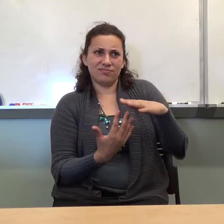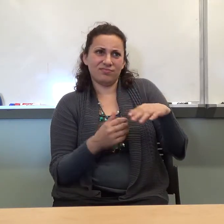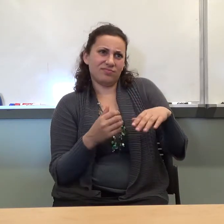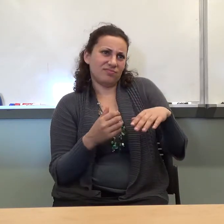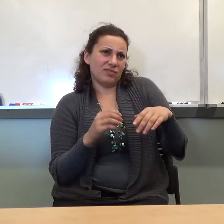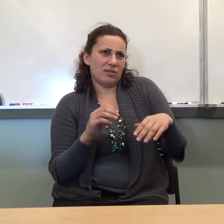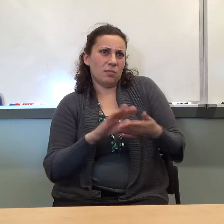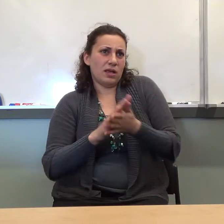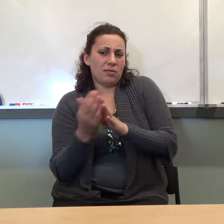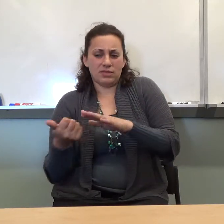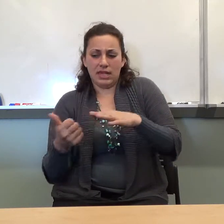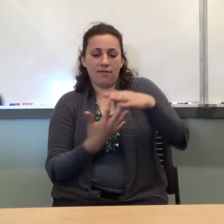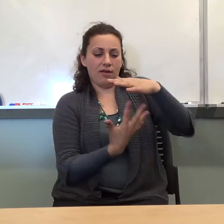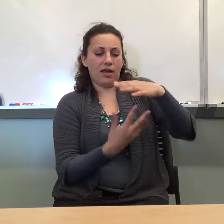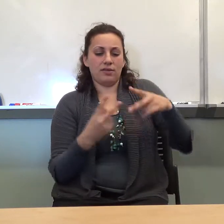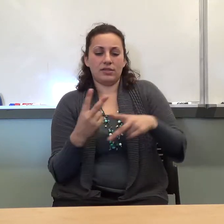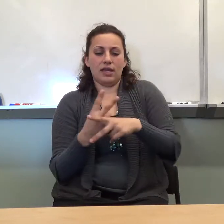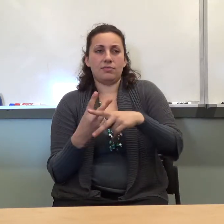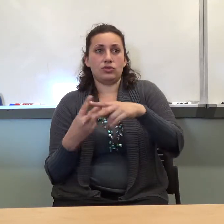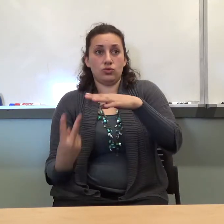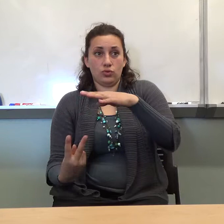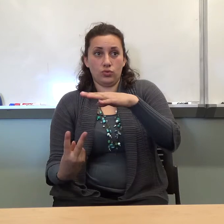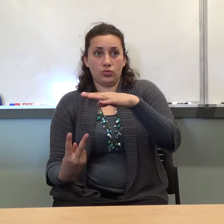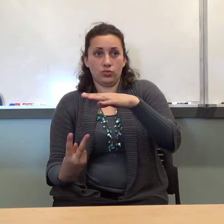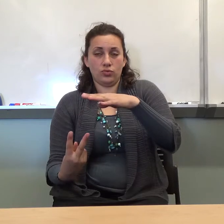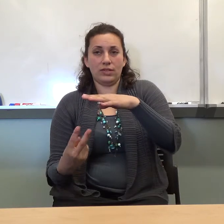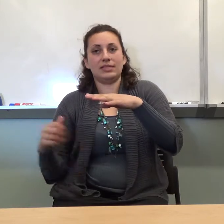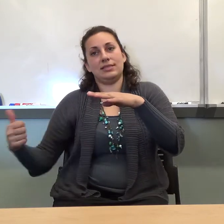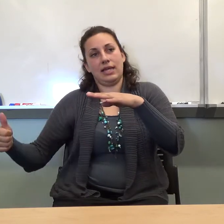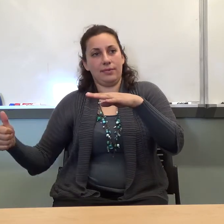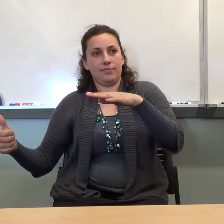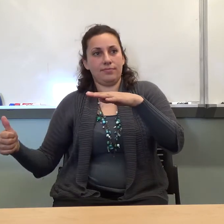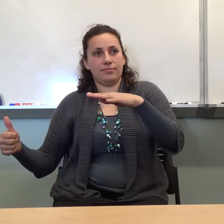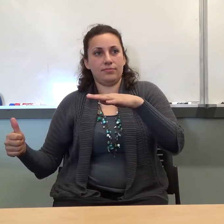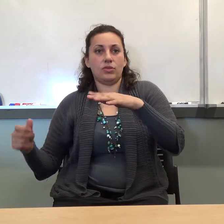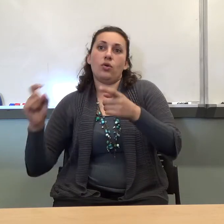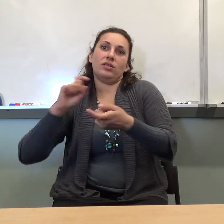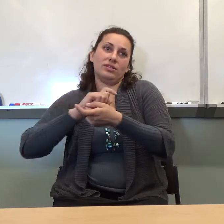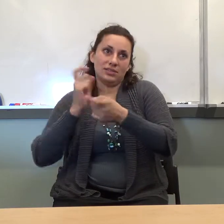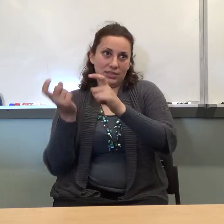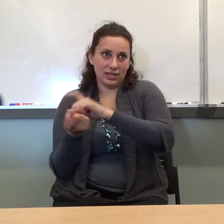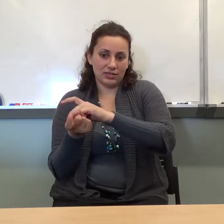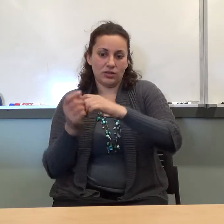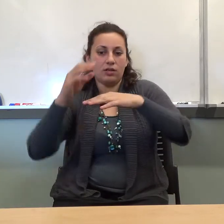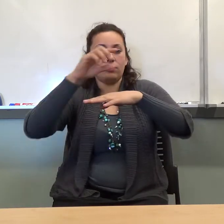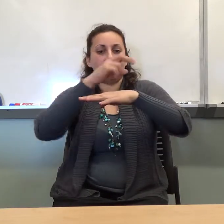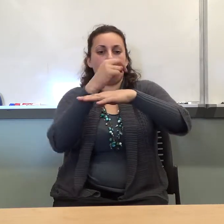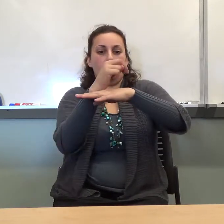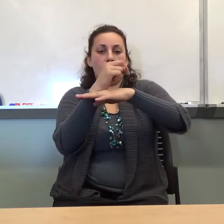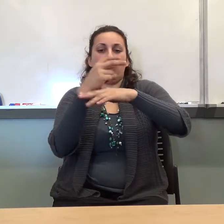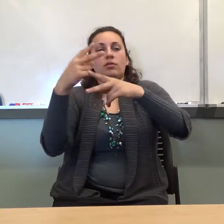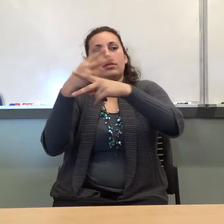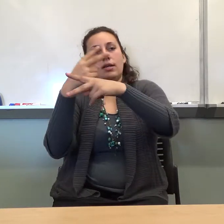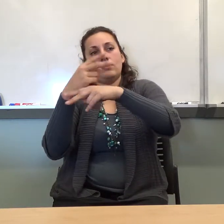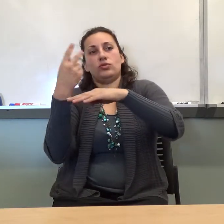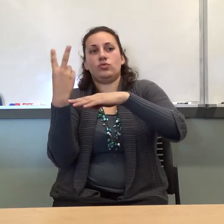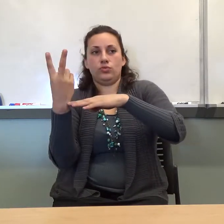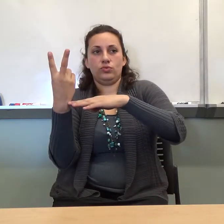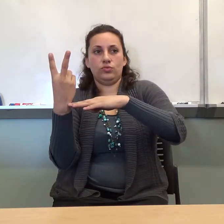multiply by 2. But of course, that would change the fraction, so you have to multiply the top by 2 in order not to change it.